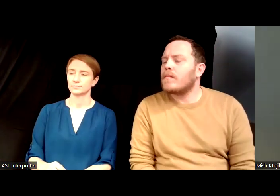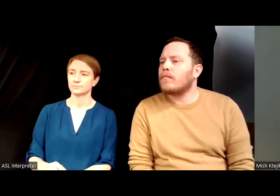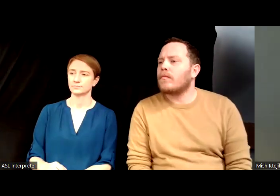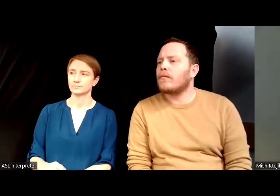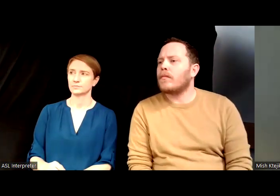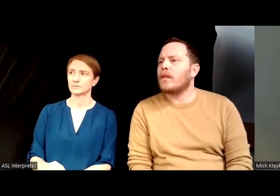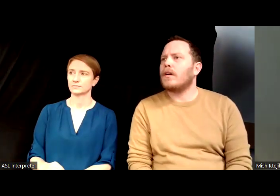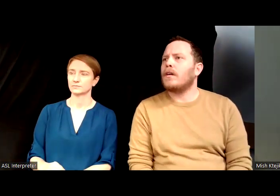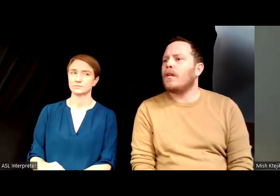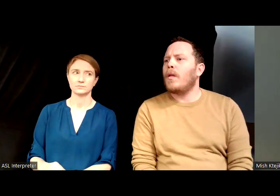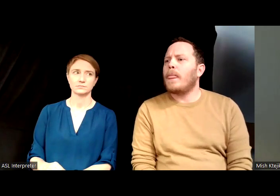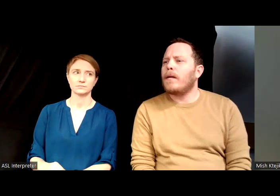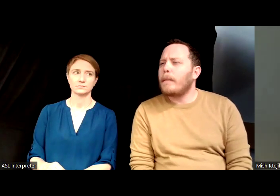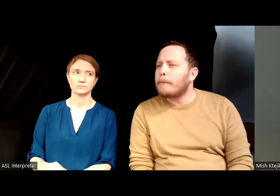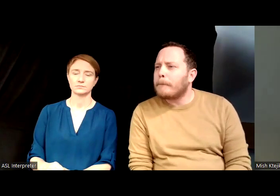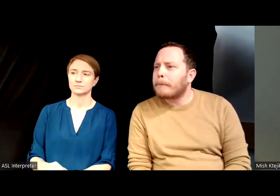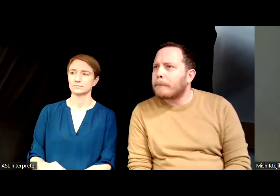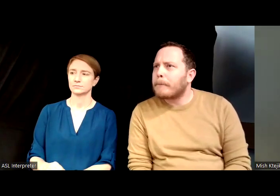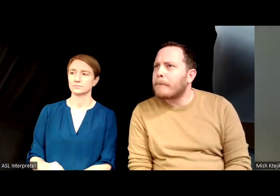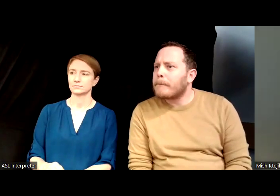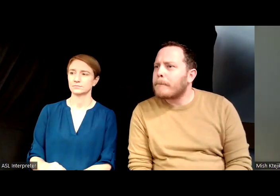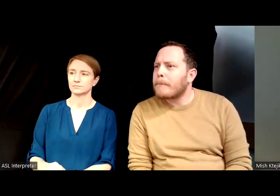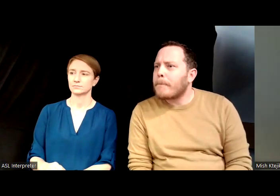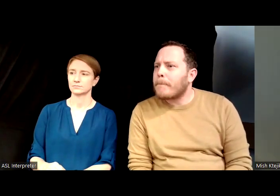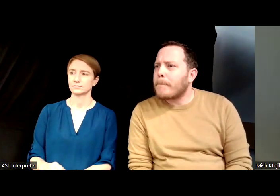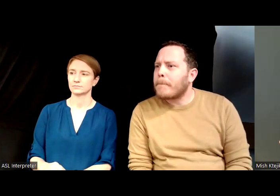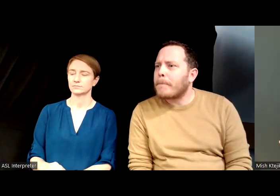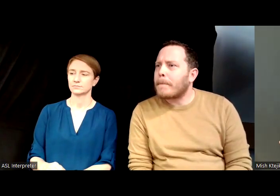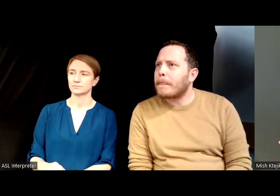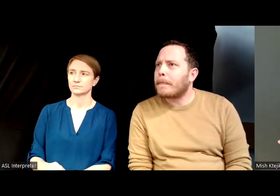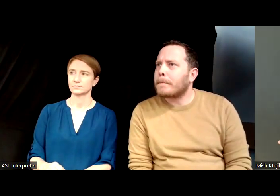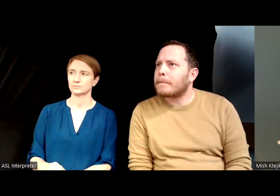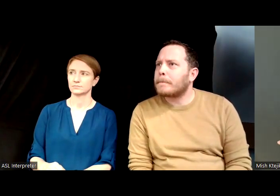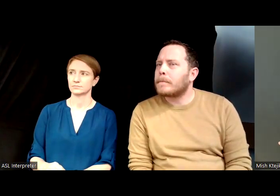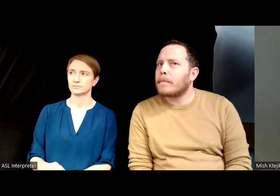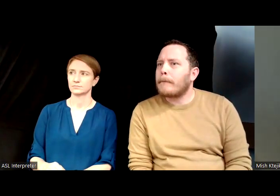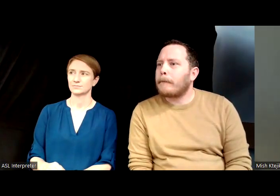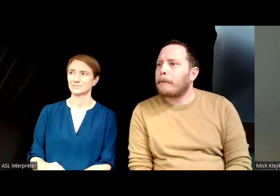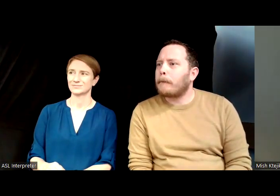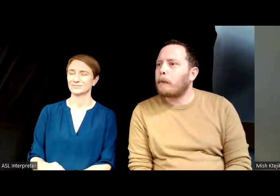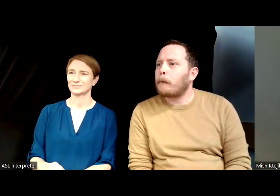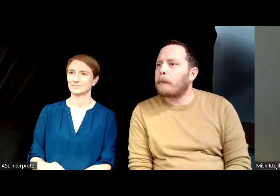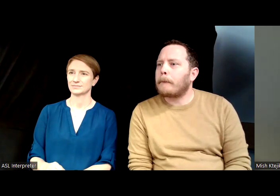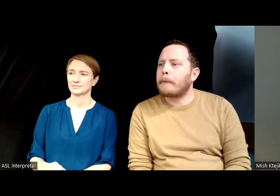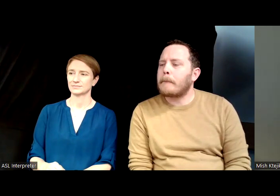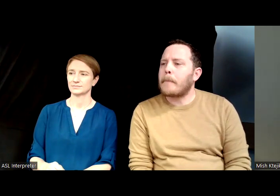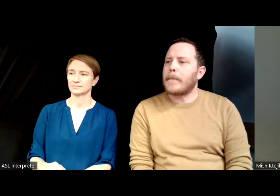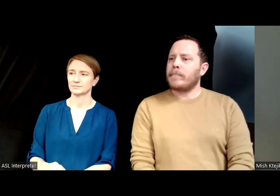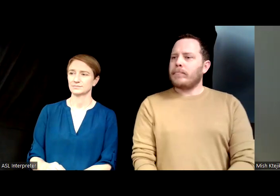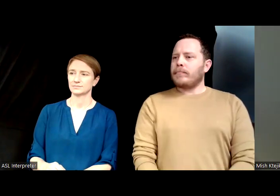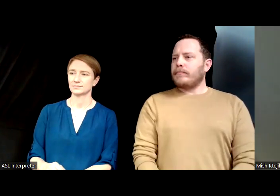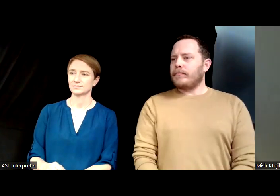This is This Pauline. is just another short comment, Mish speaking. Page 5, line